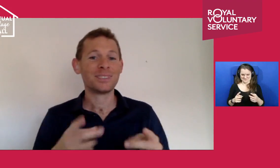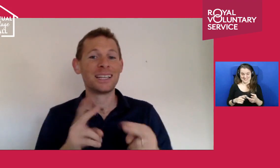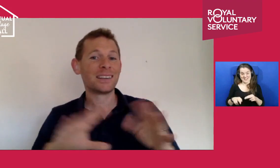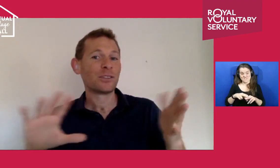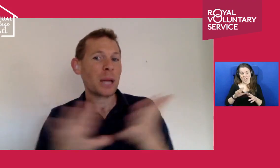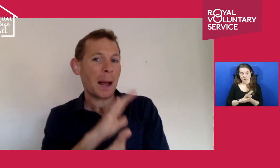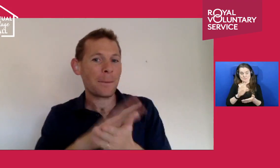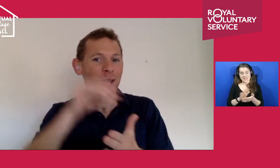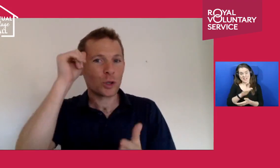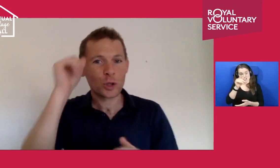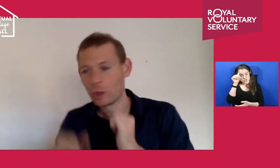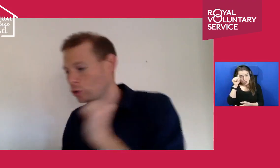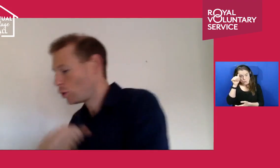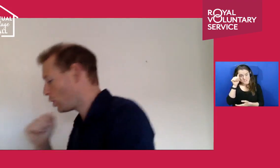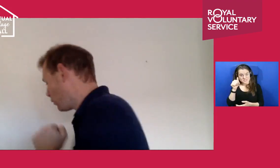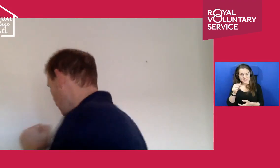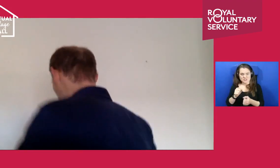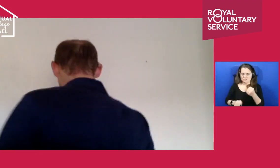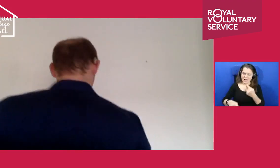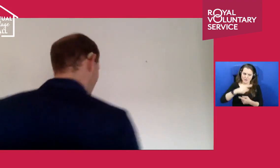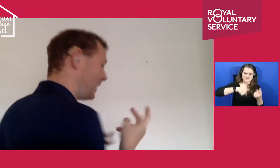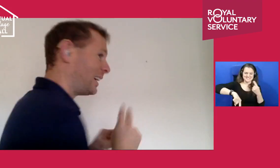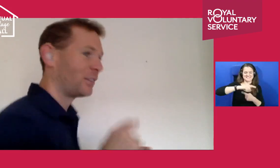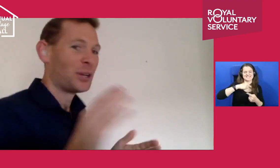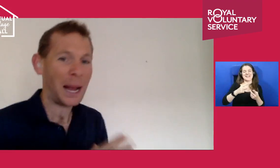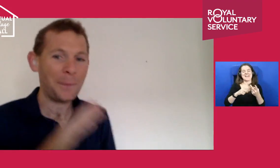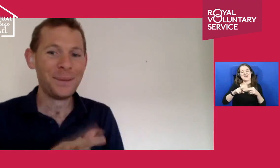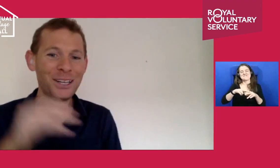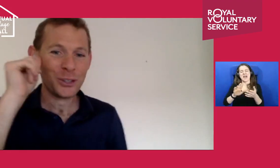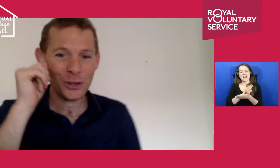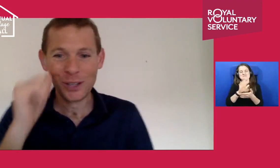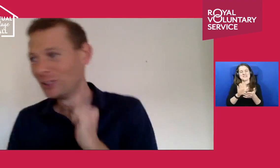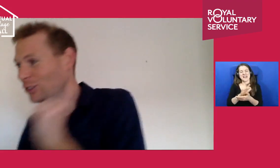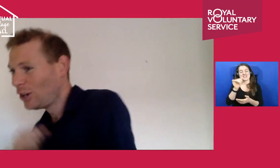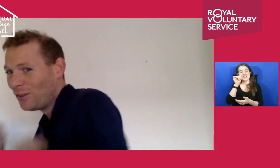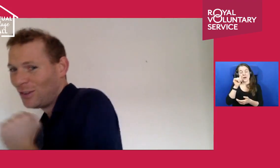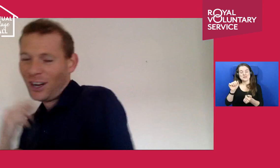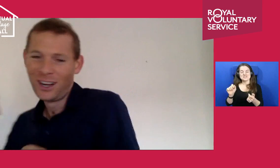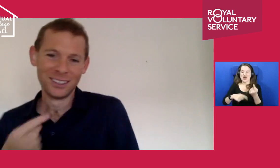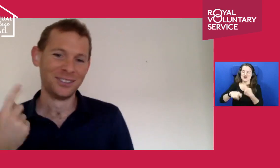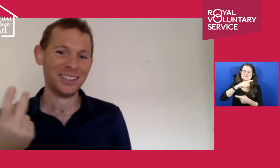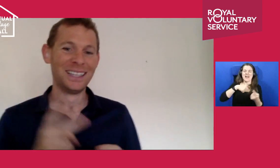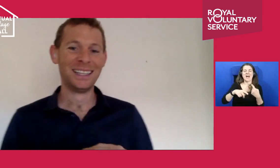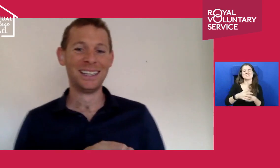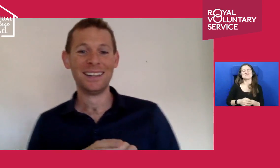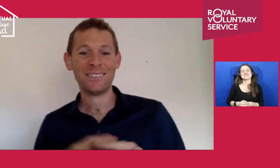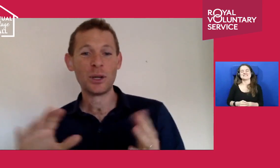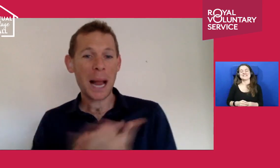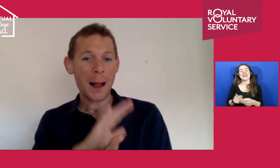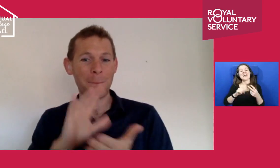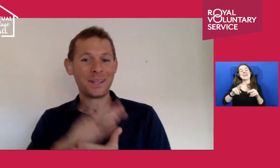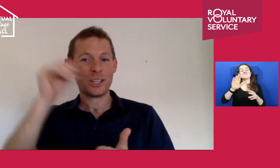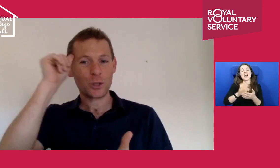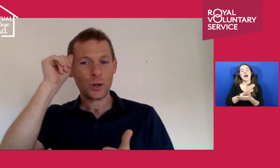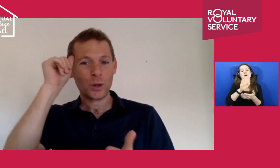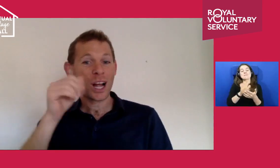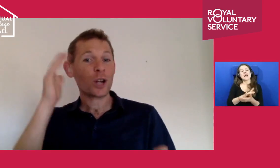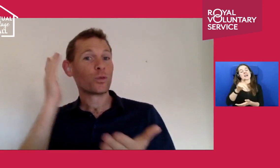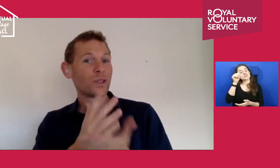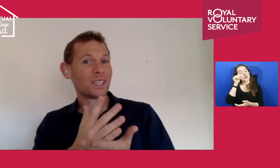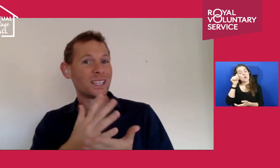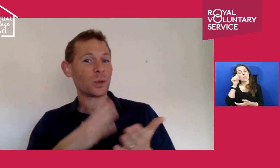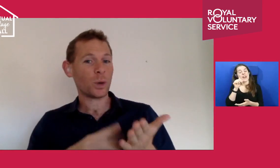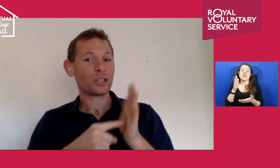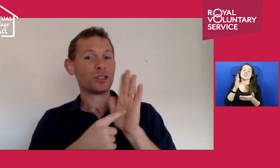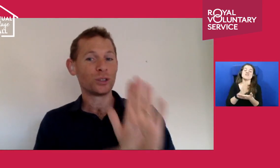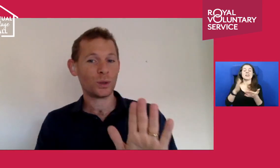If you're happy and you know it, turn around. If you're happy and you know it, turn around. If you're happy and you know